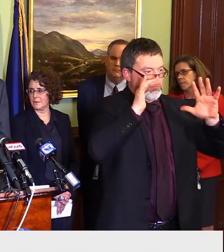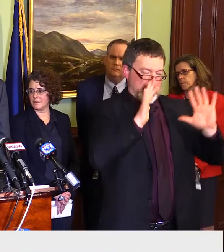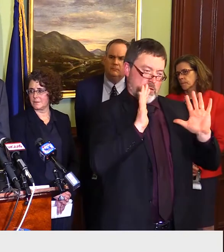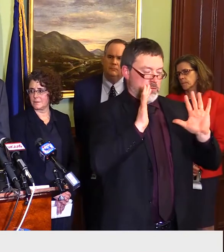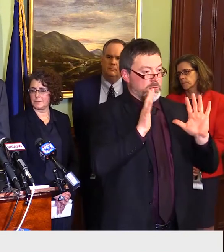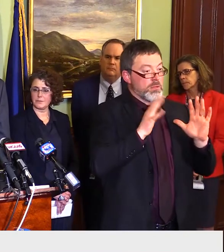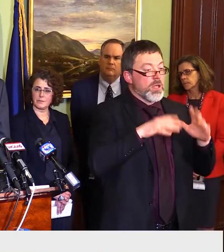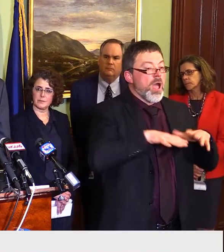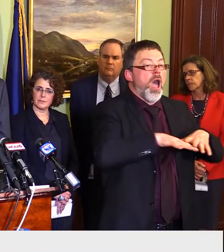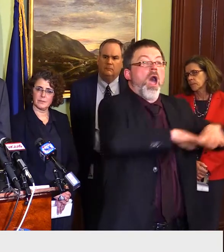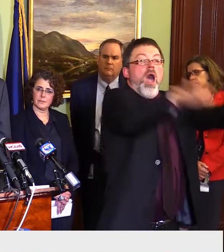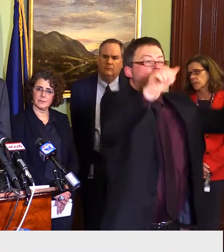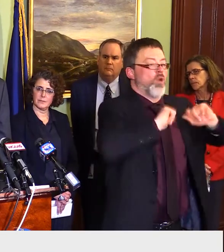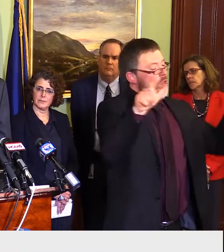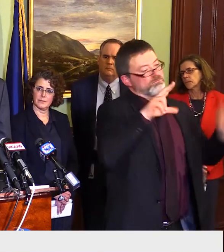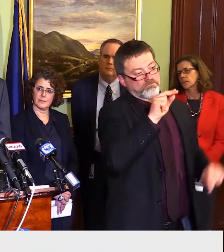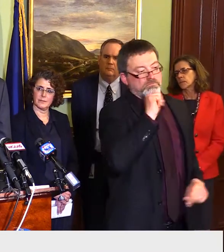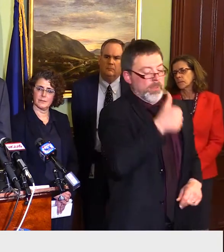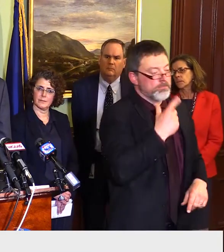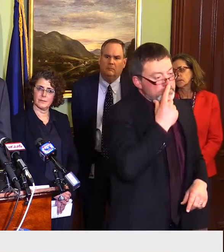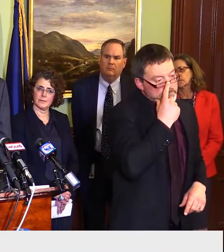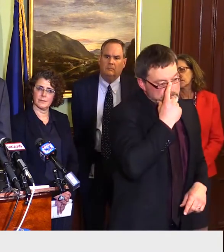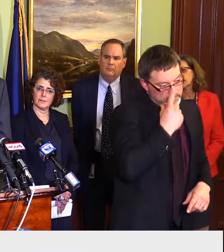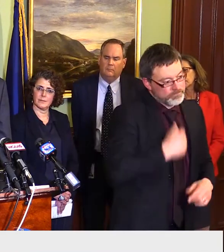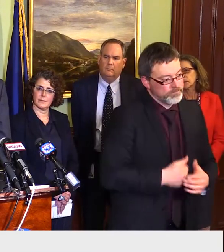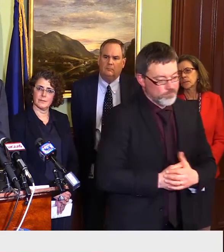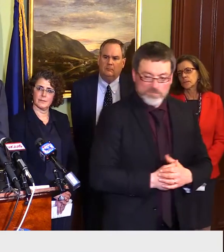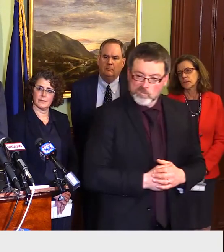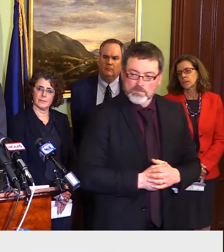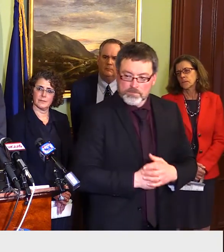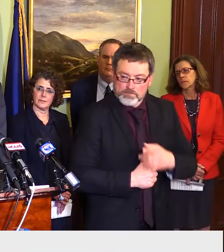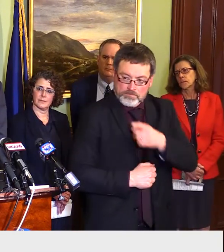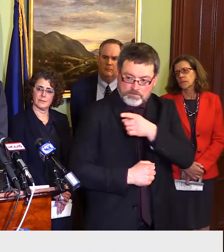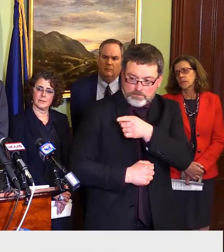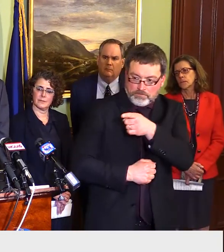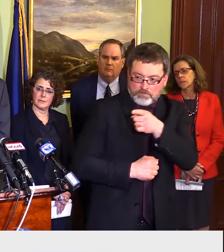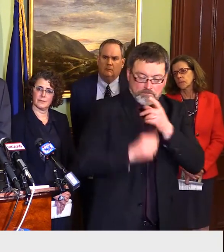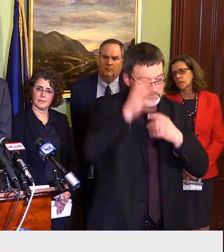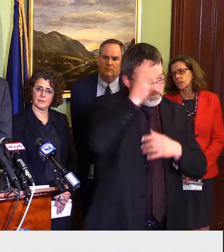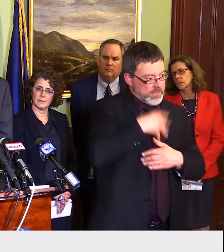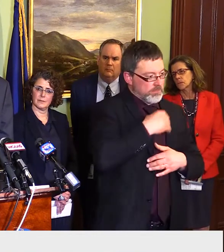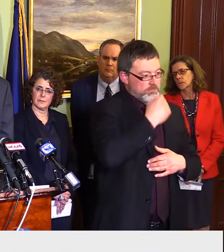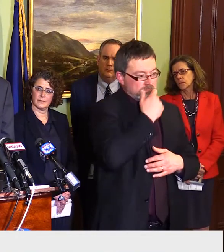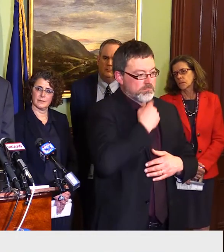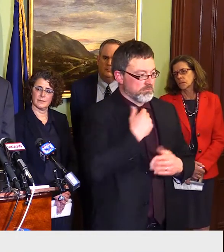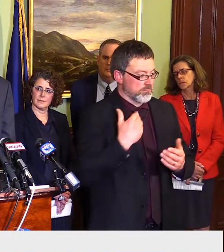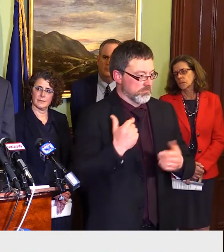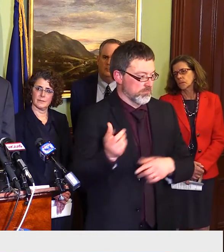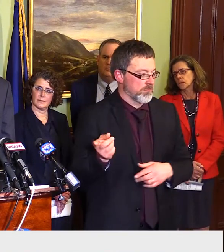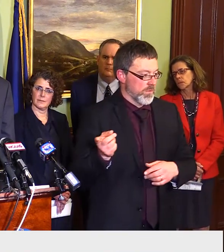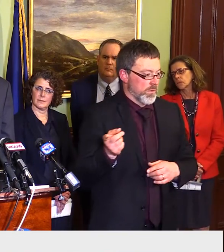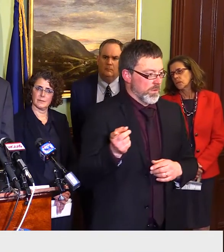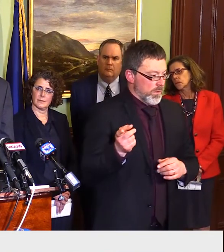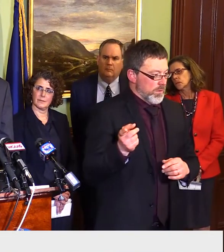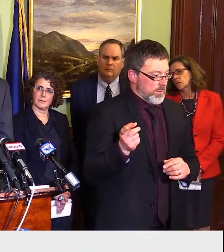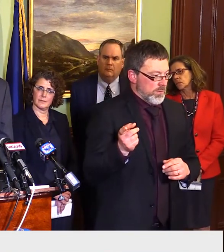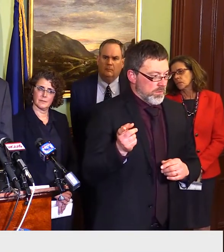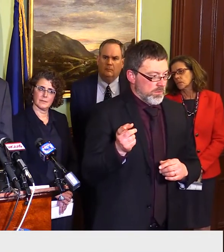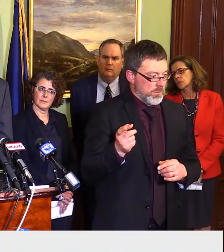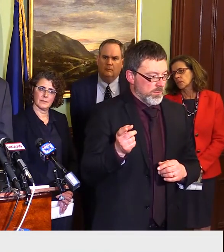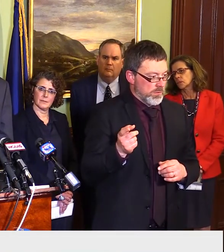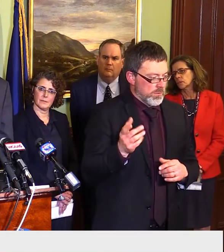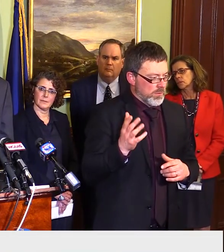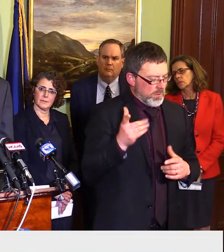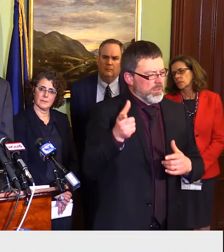asymptomatic for 4 or 14 days before they start exhibiting symptoms, if they exhibit symptoms,